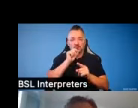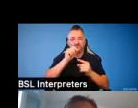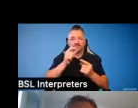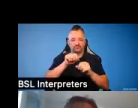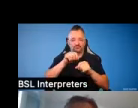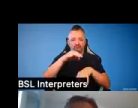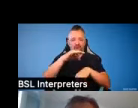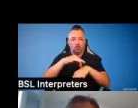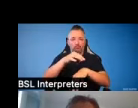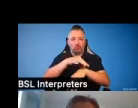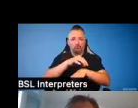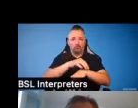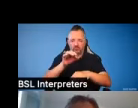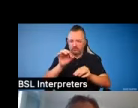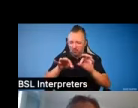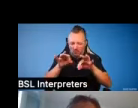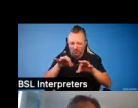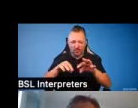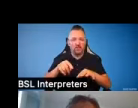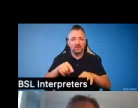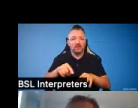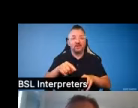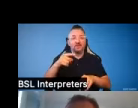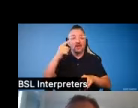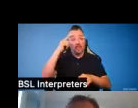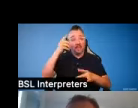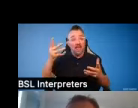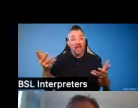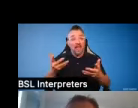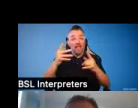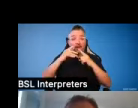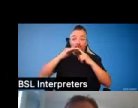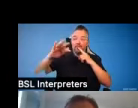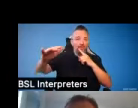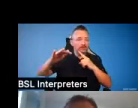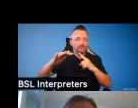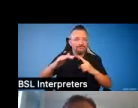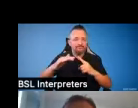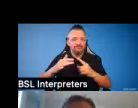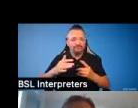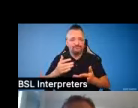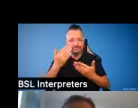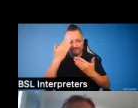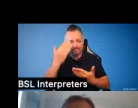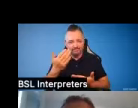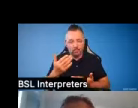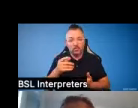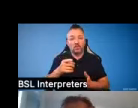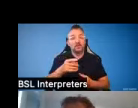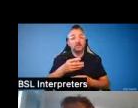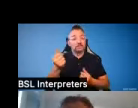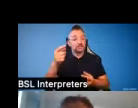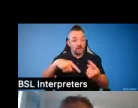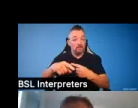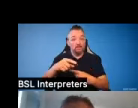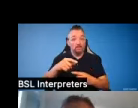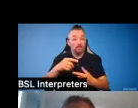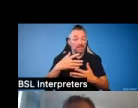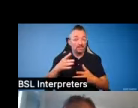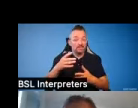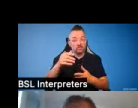but there's a lot of evidence to suggest it isn't airborne. Now, there were loads of questions about this that some of you no doubt be familiar with. We discussed it at length